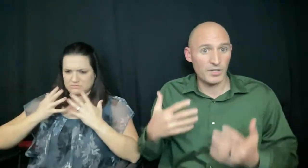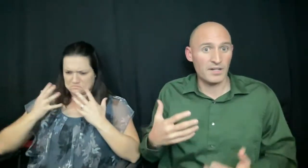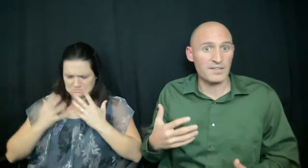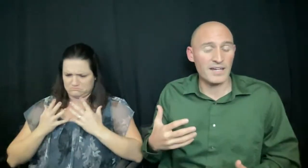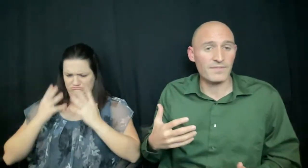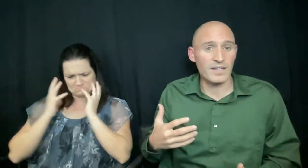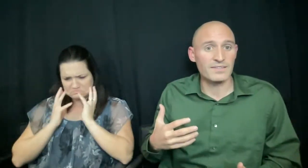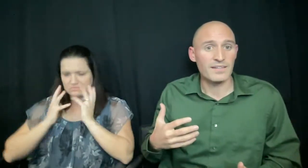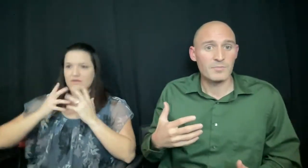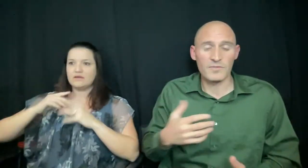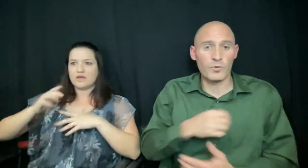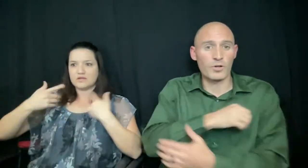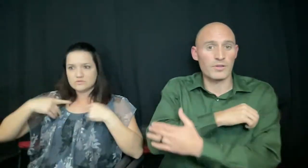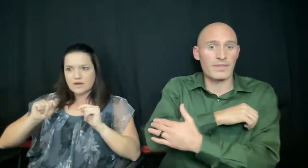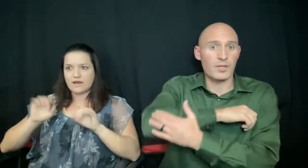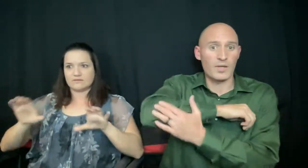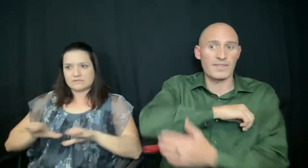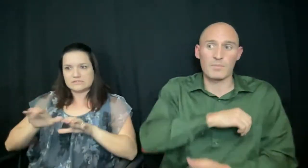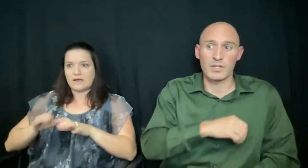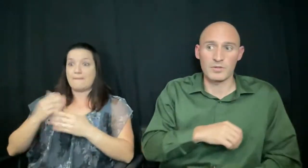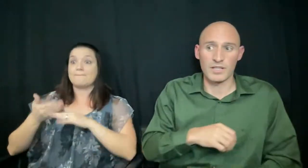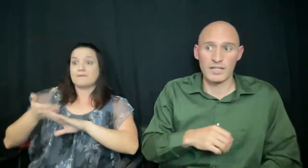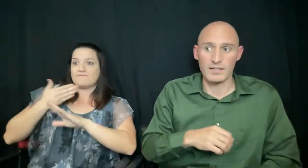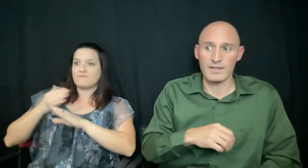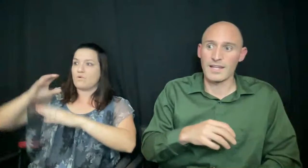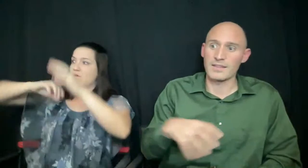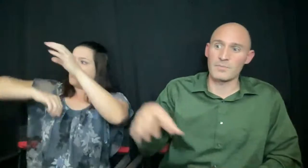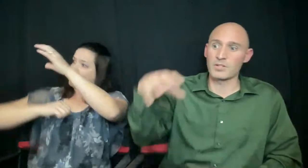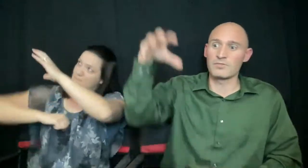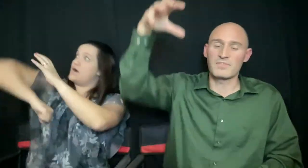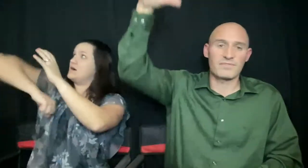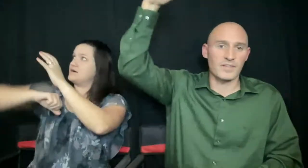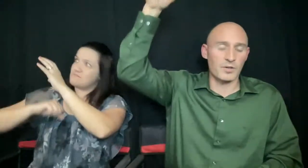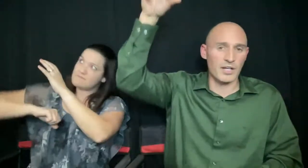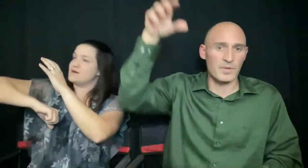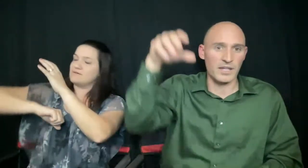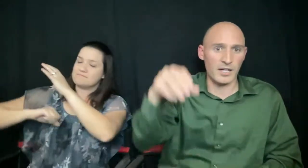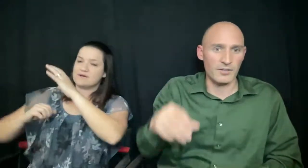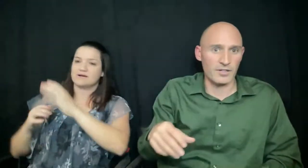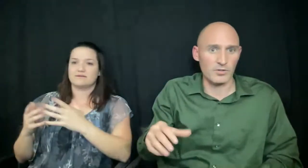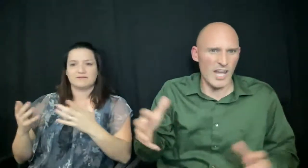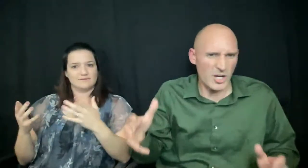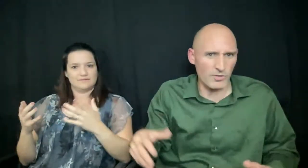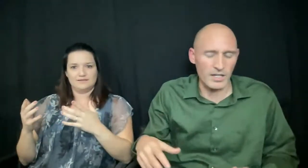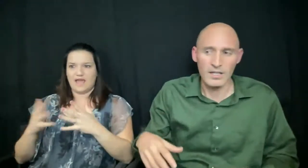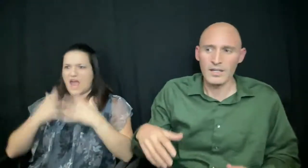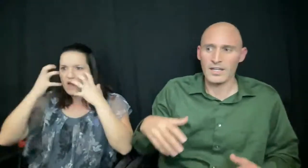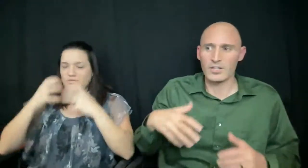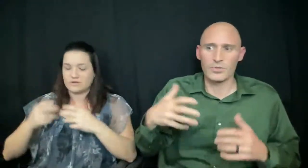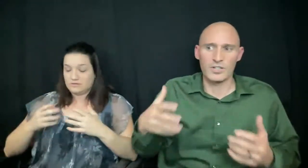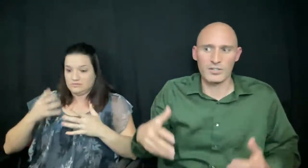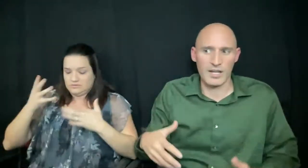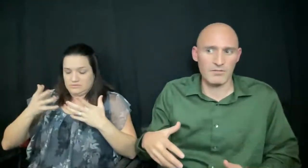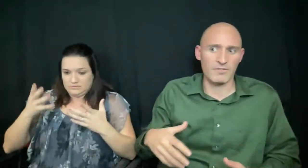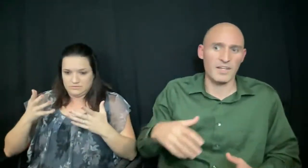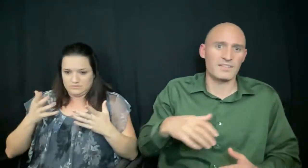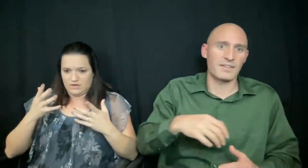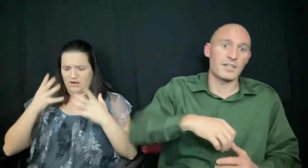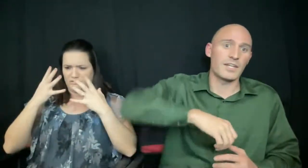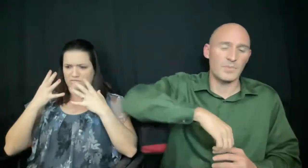on a sad face before you hit that balloon again. And then the balloon's floating up in the air, and they go angry. And you put on your angry face, and then you hit up the